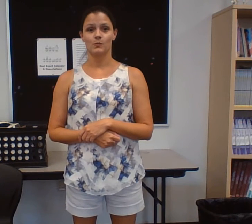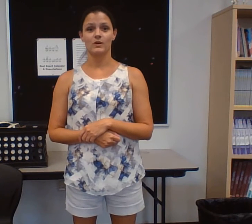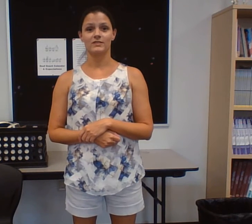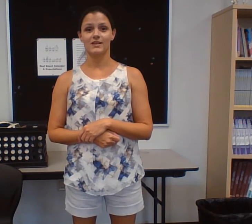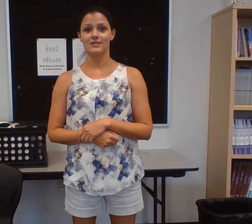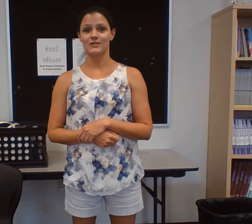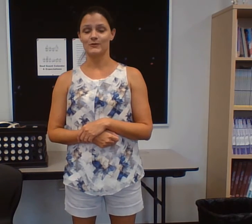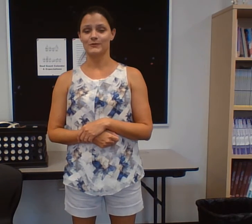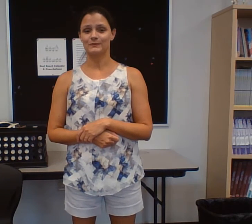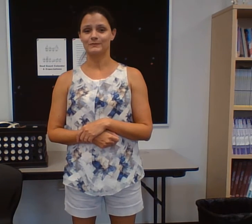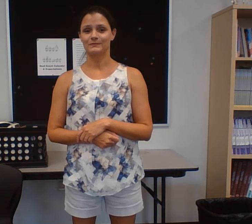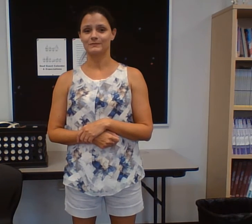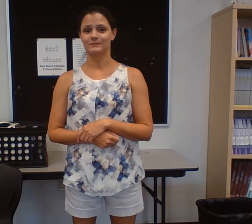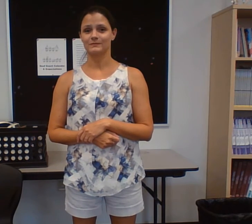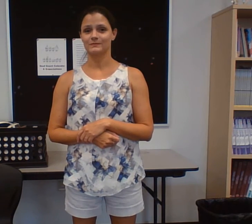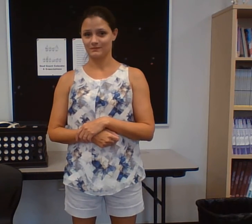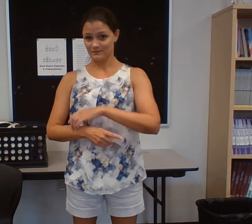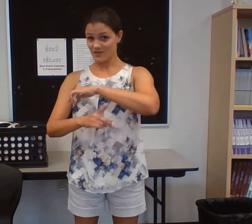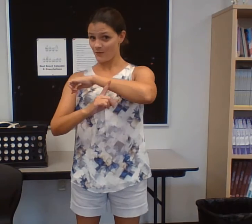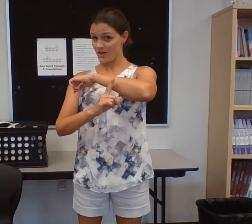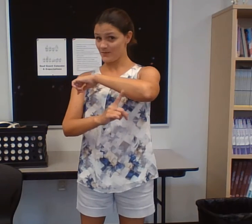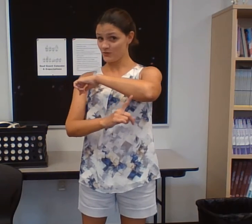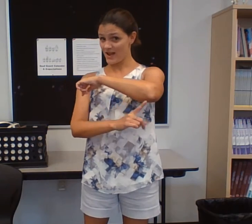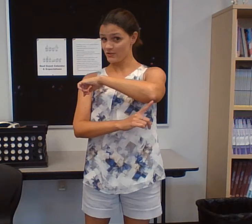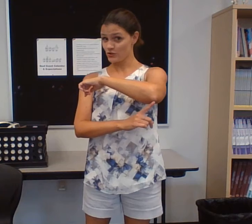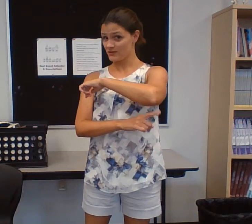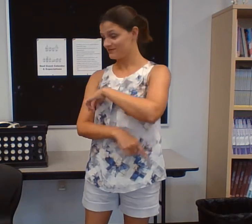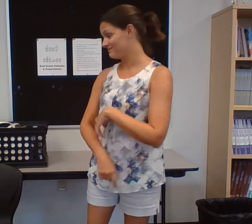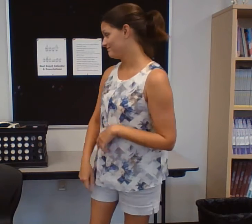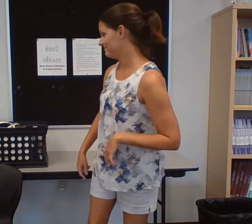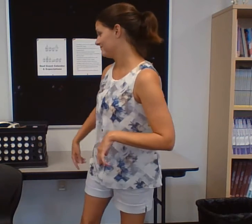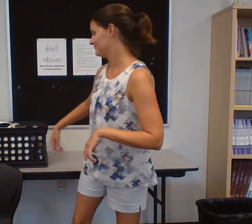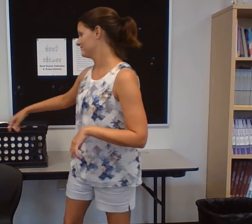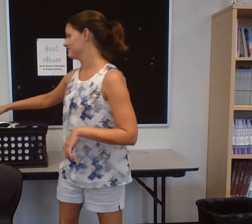What did I do? I had my trash.